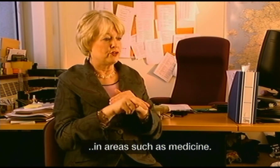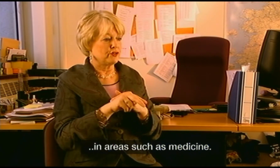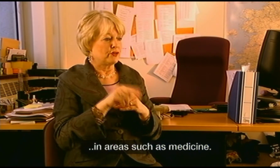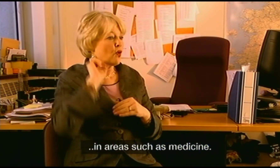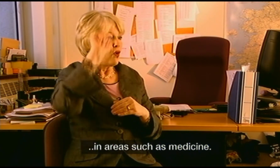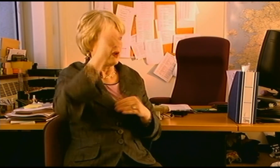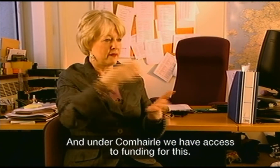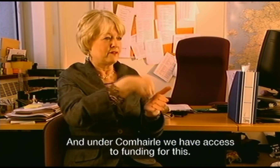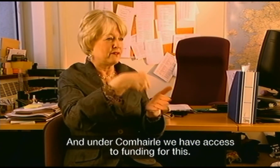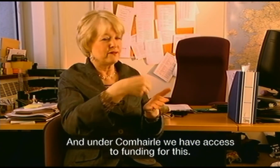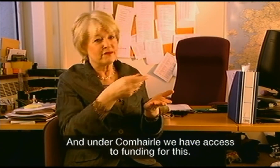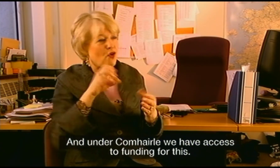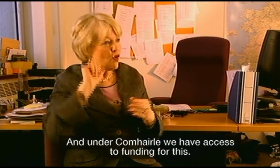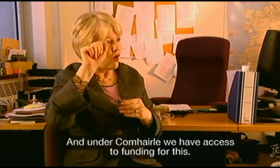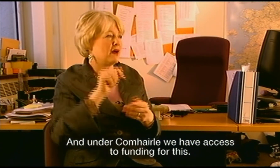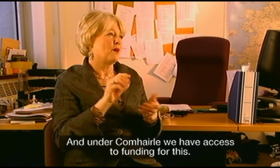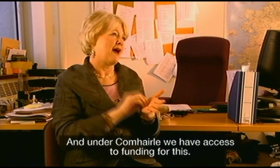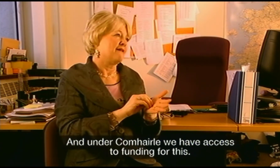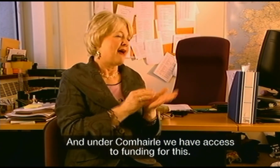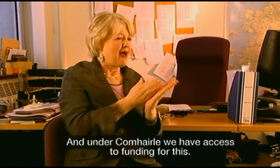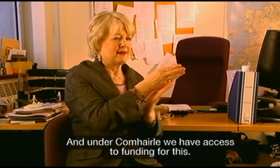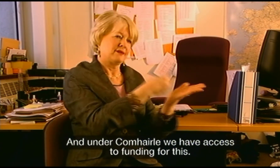And under Corla, we have access to funding for this.